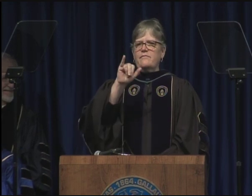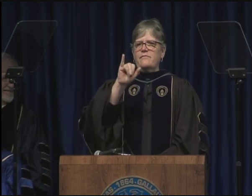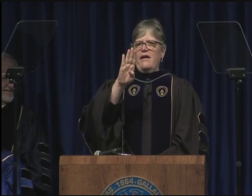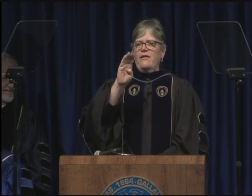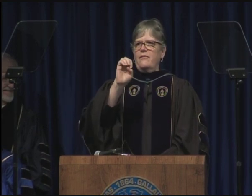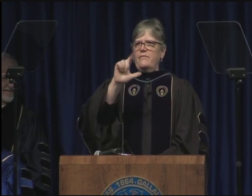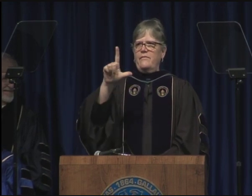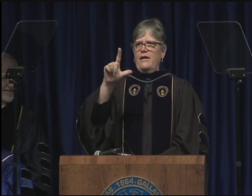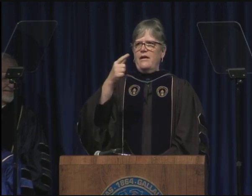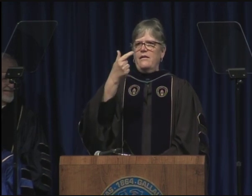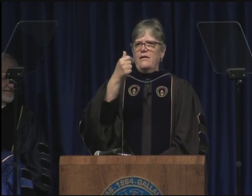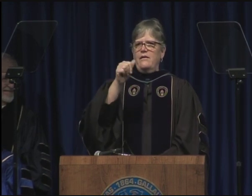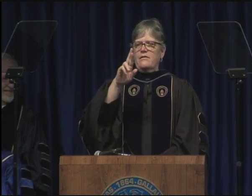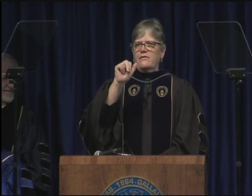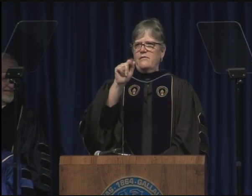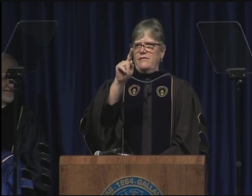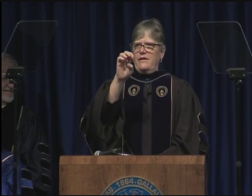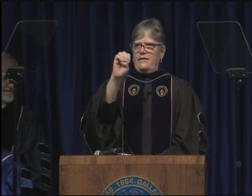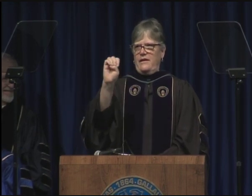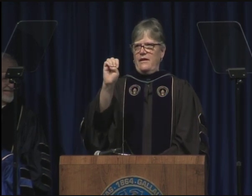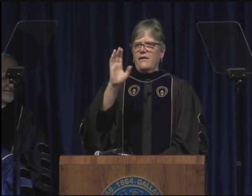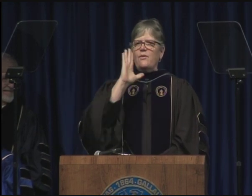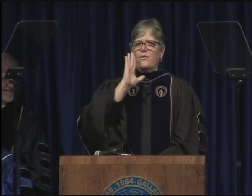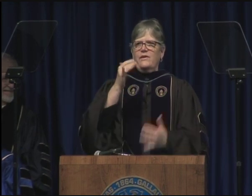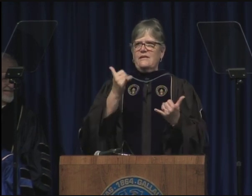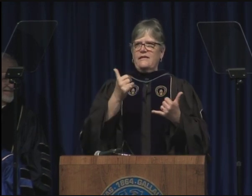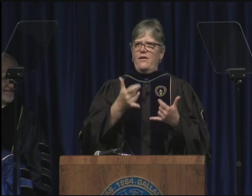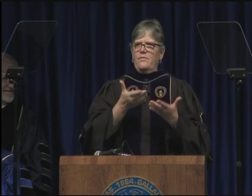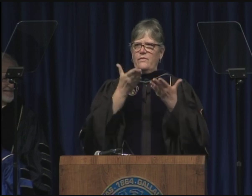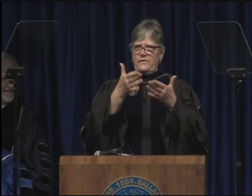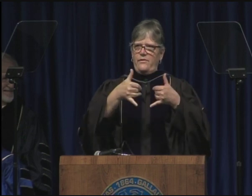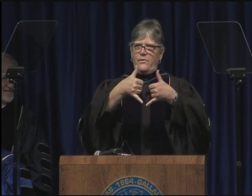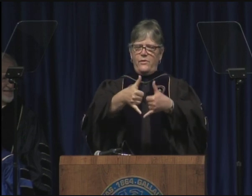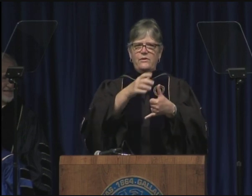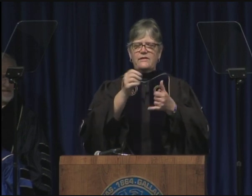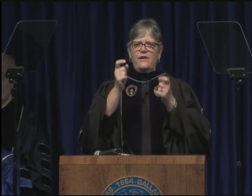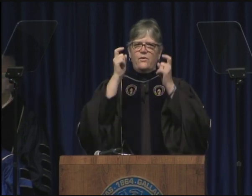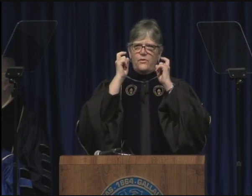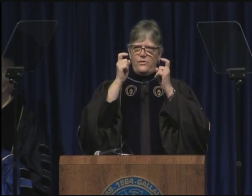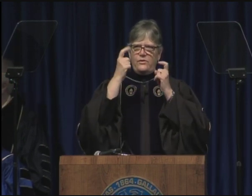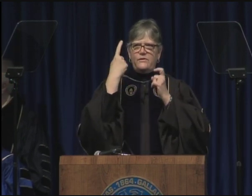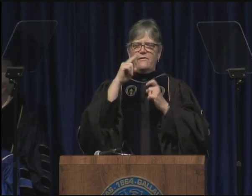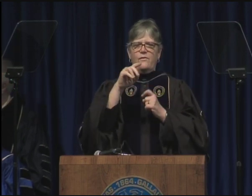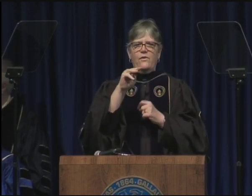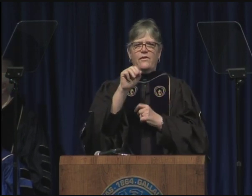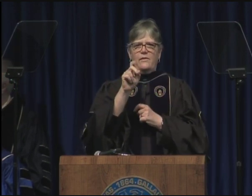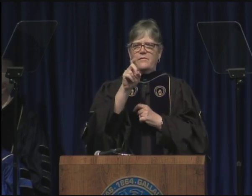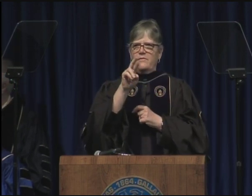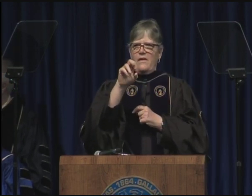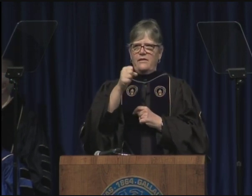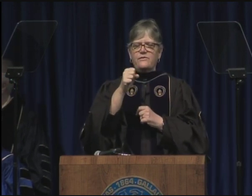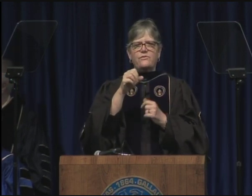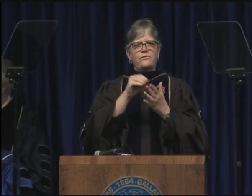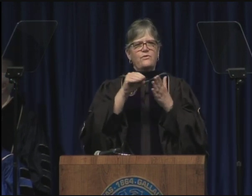Dr. Maribel Gallaudet will now present the awards and hoods for the master's